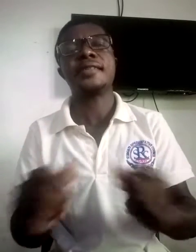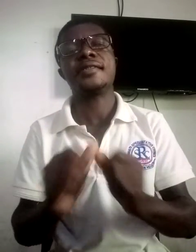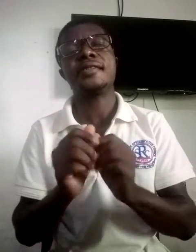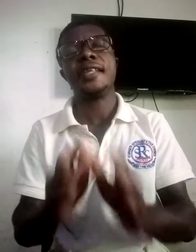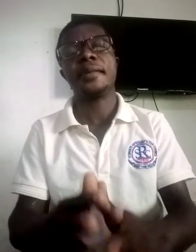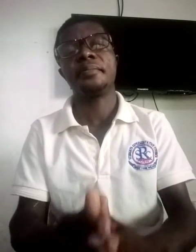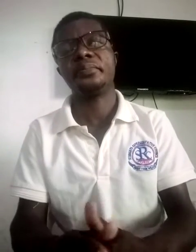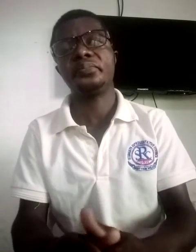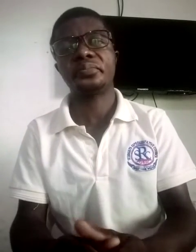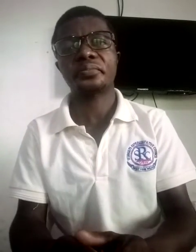person's name.